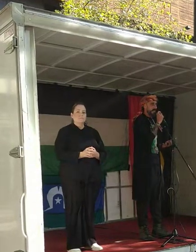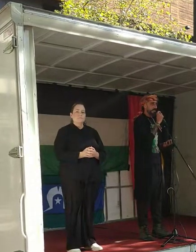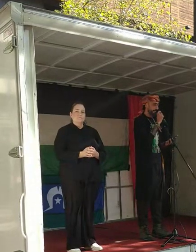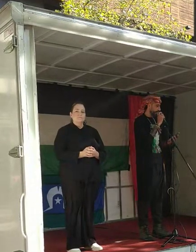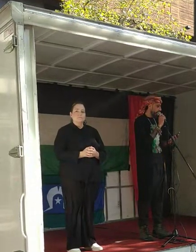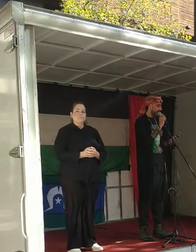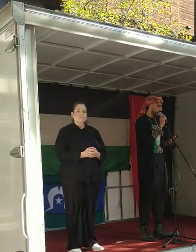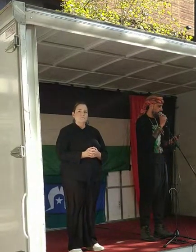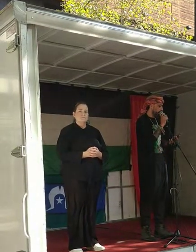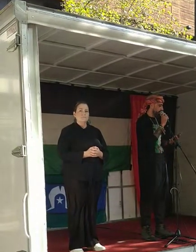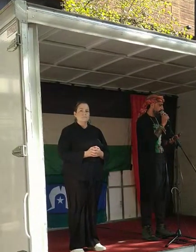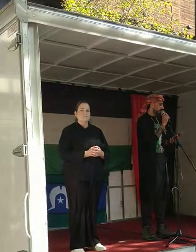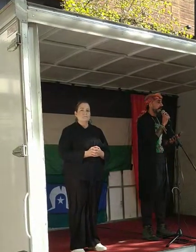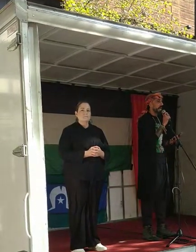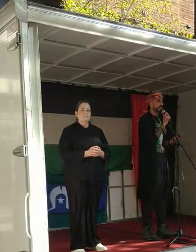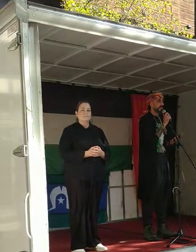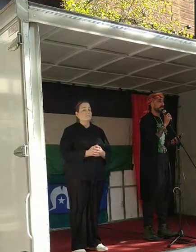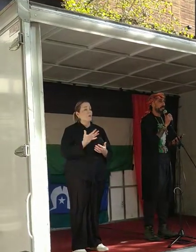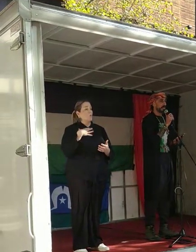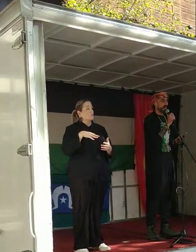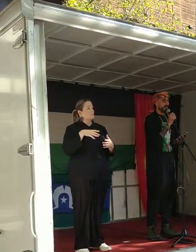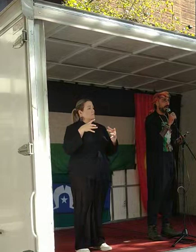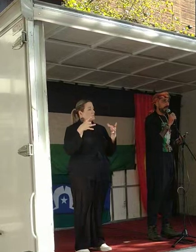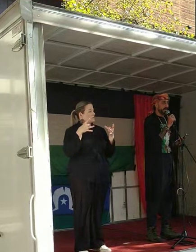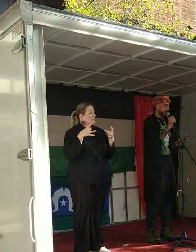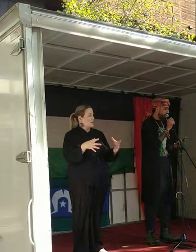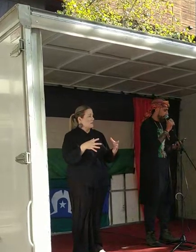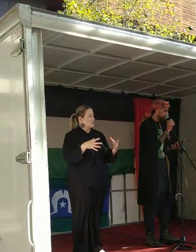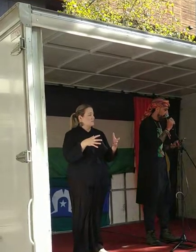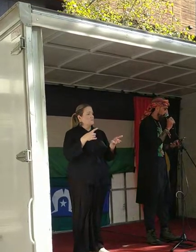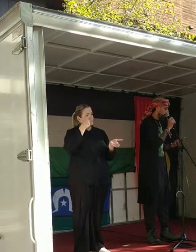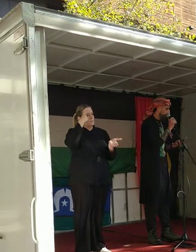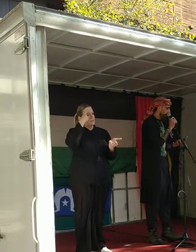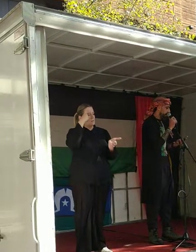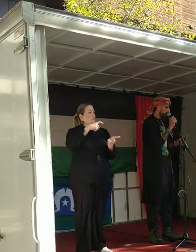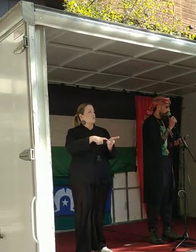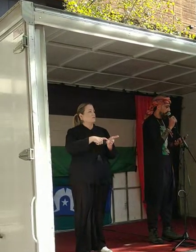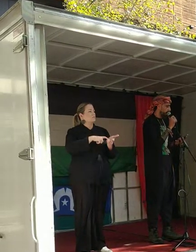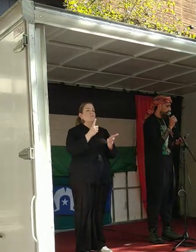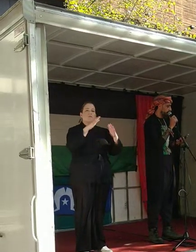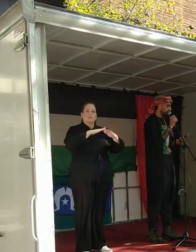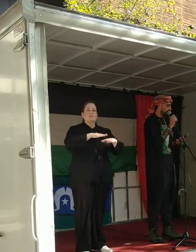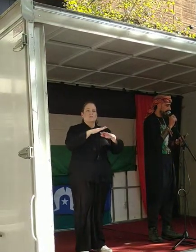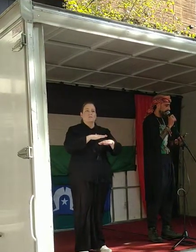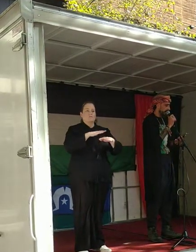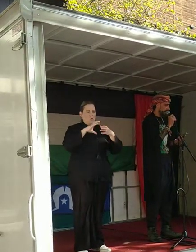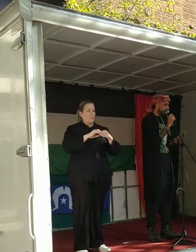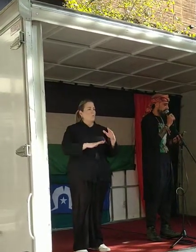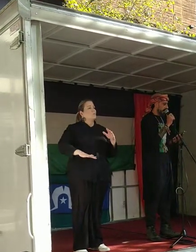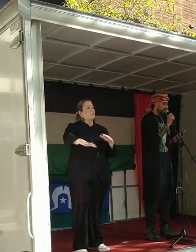I would like to start by acknowledging the First Nations owners of this